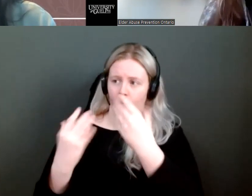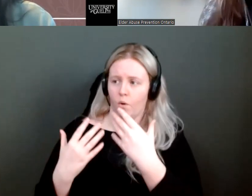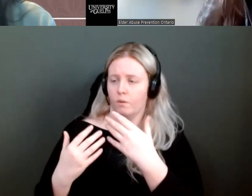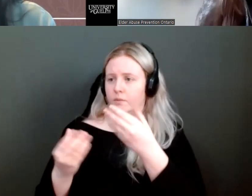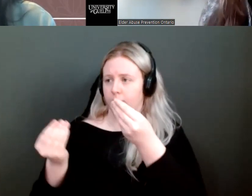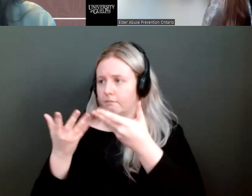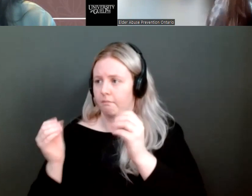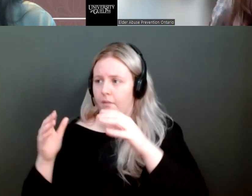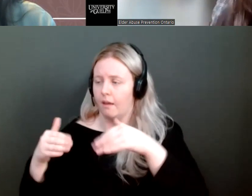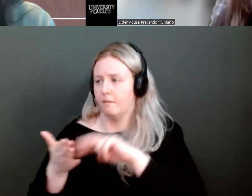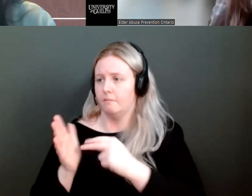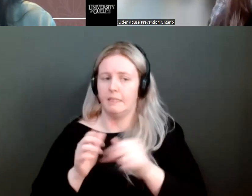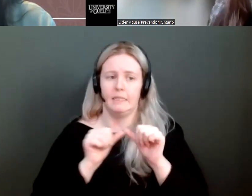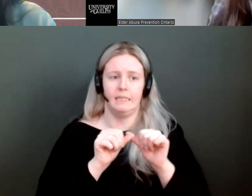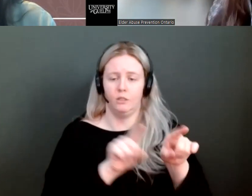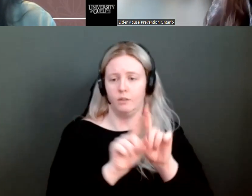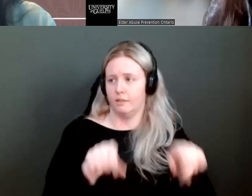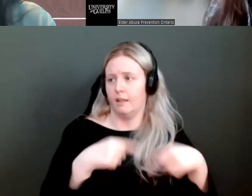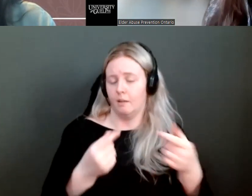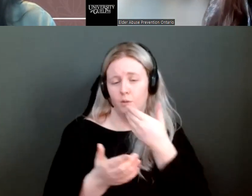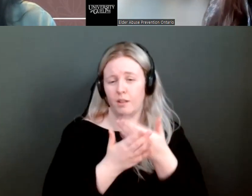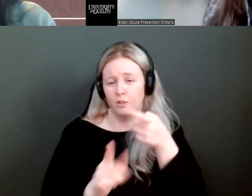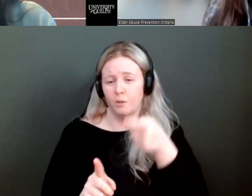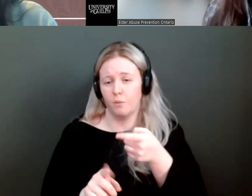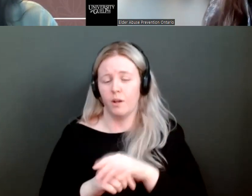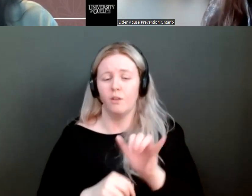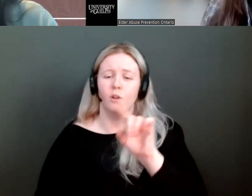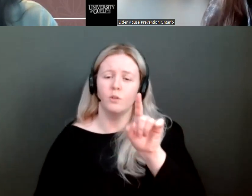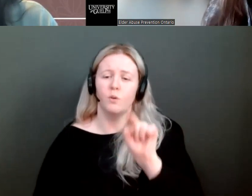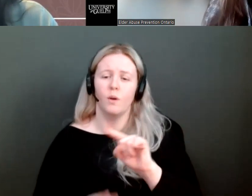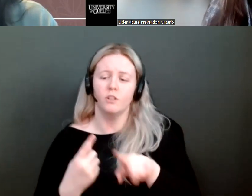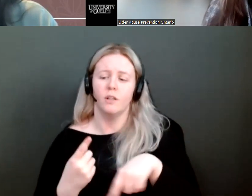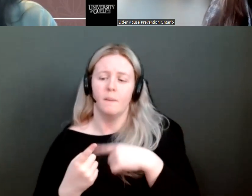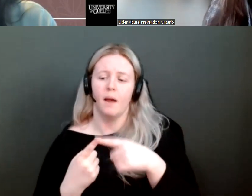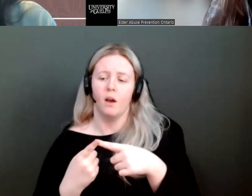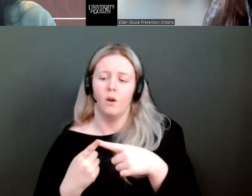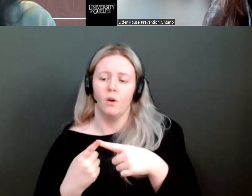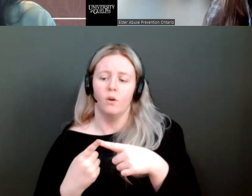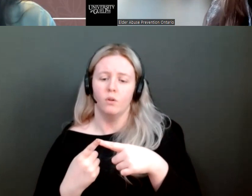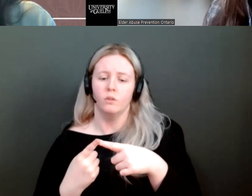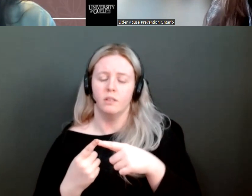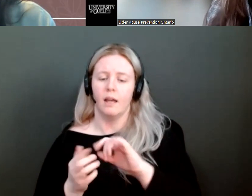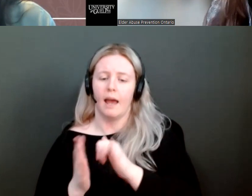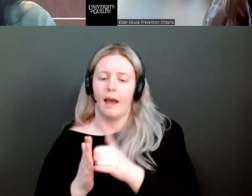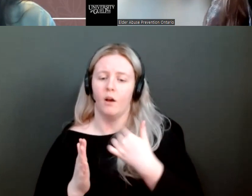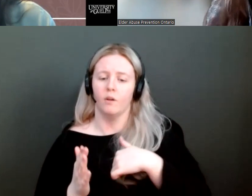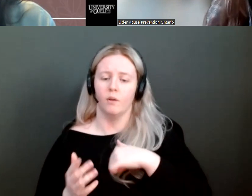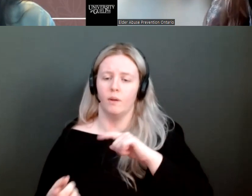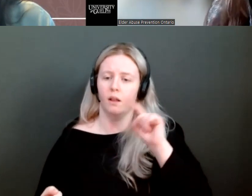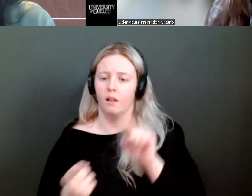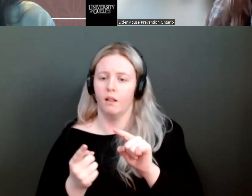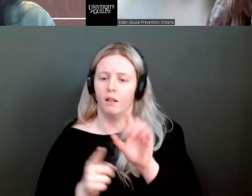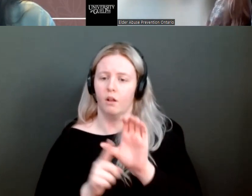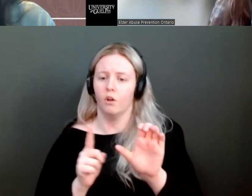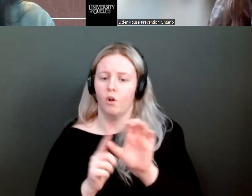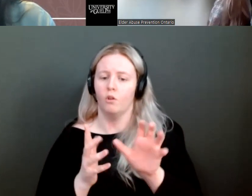the way that they've done it. So that's a really good point. There's also a question about how can we mitigate that culture of violence is now so